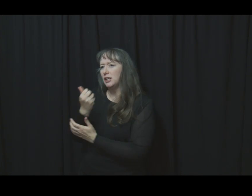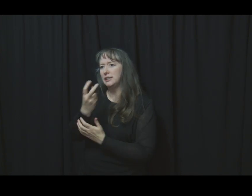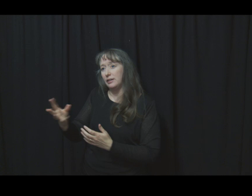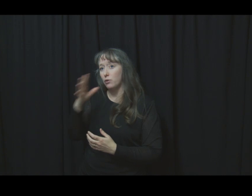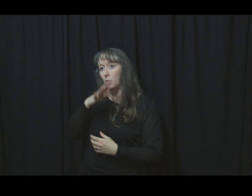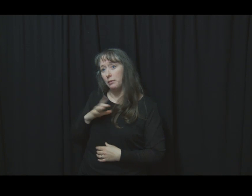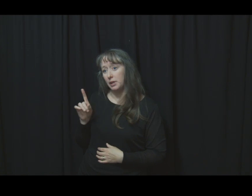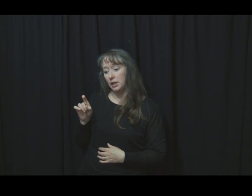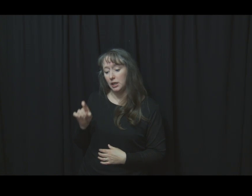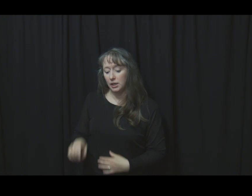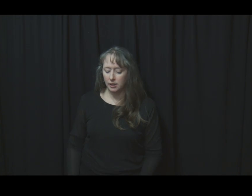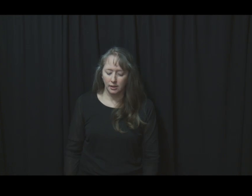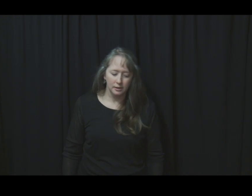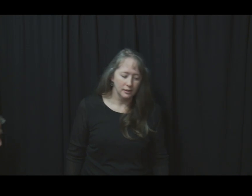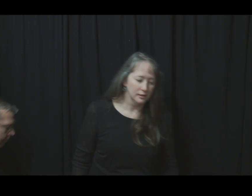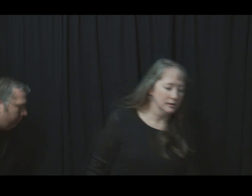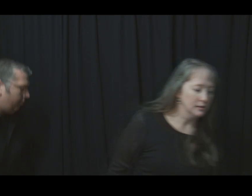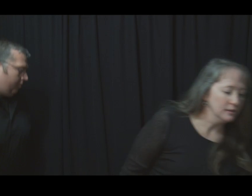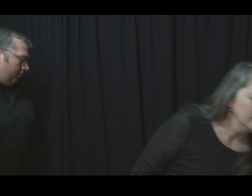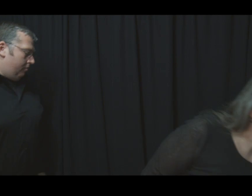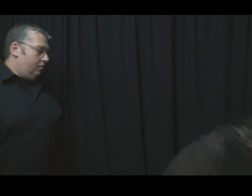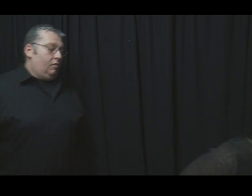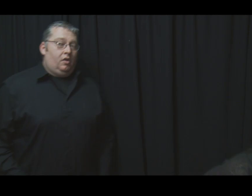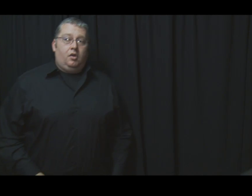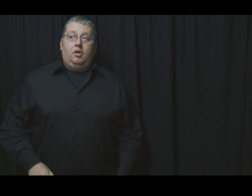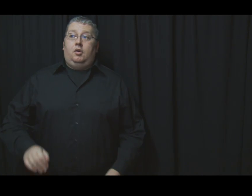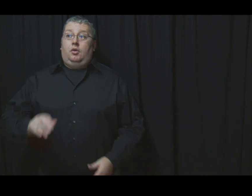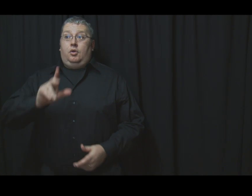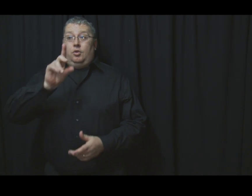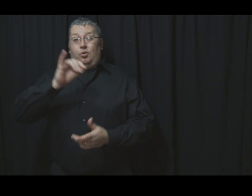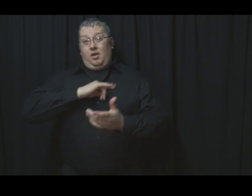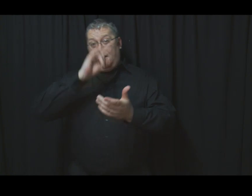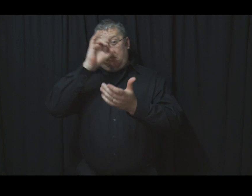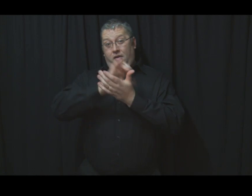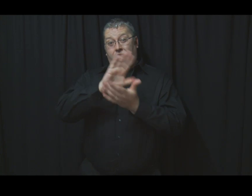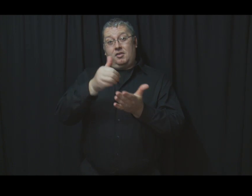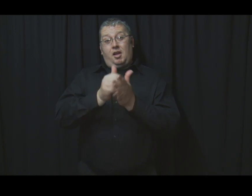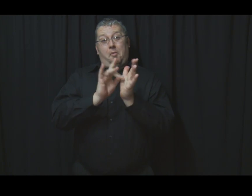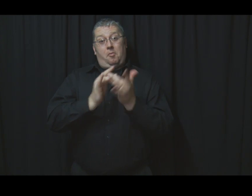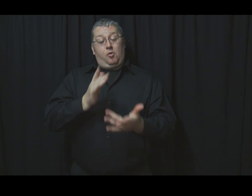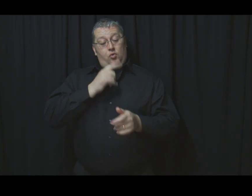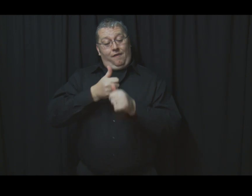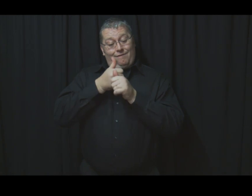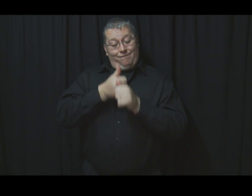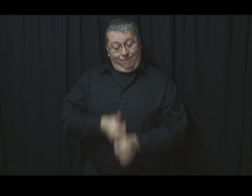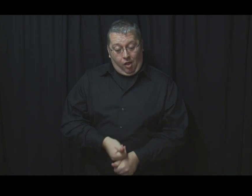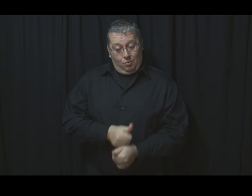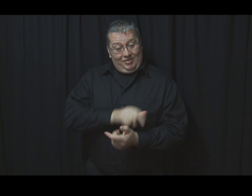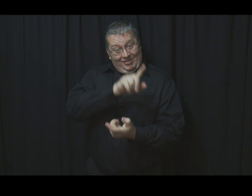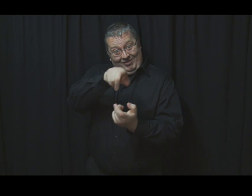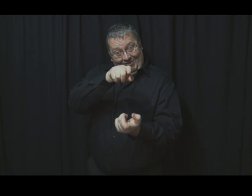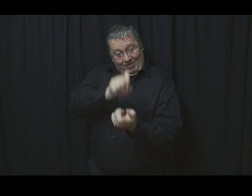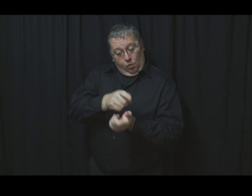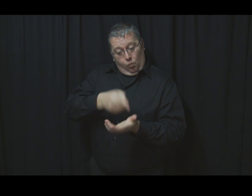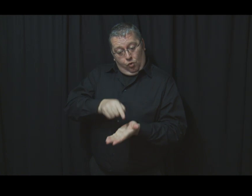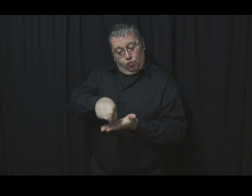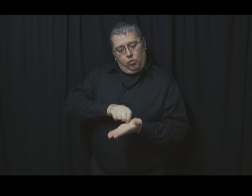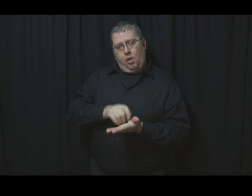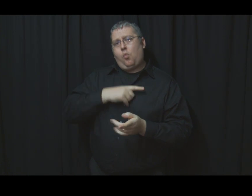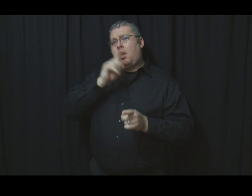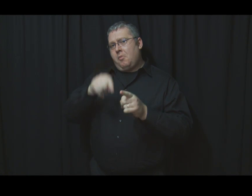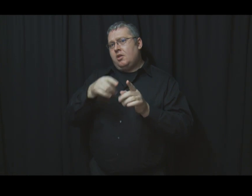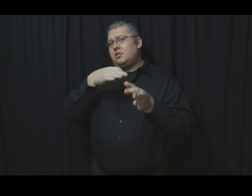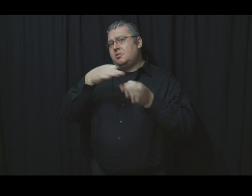Do I believe the entire Bible should be taken literally? Well, remember in my opening address, I said we have to define our